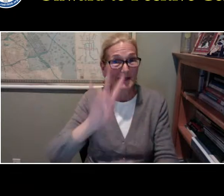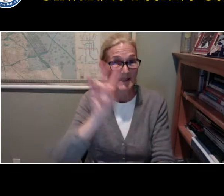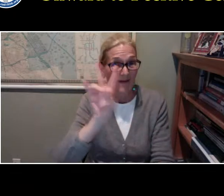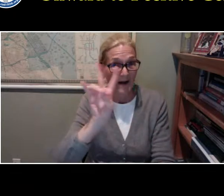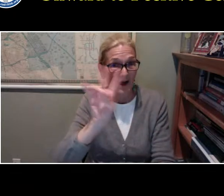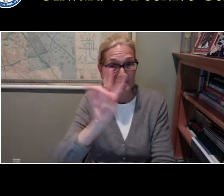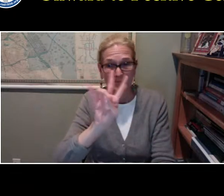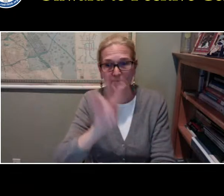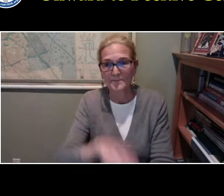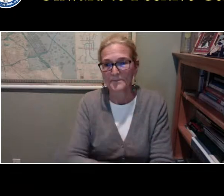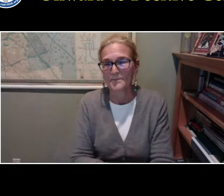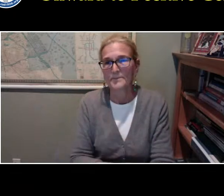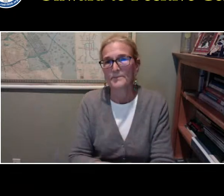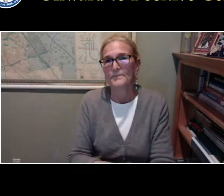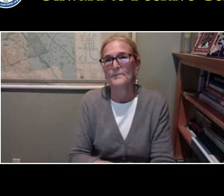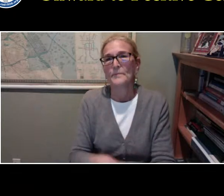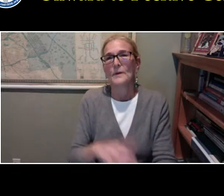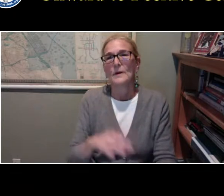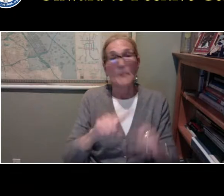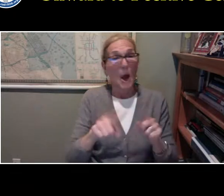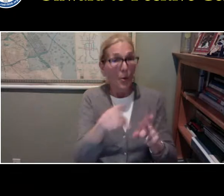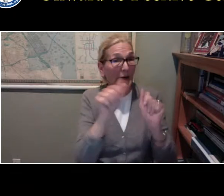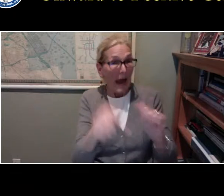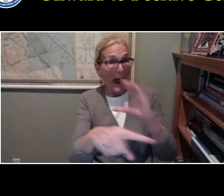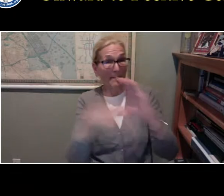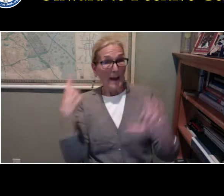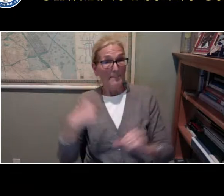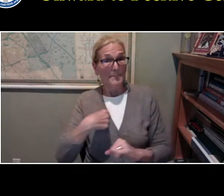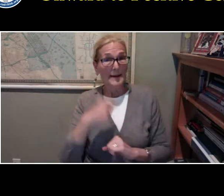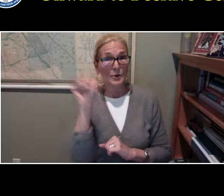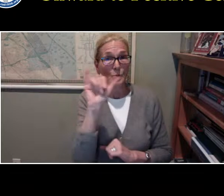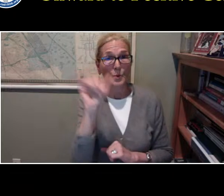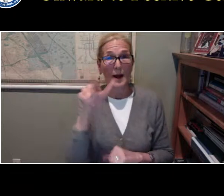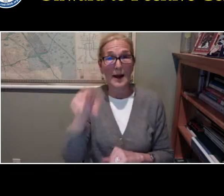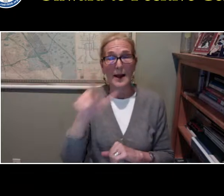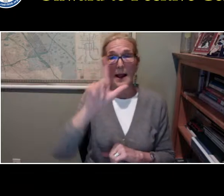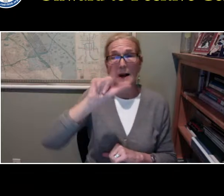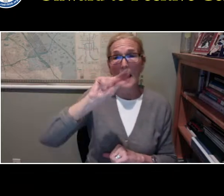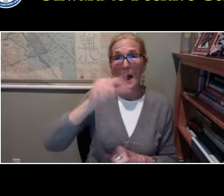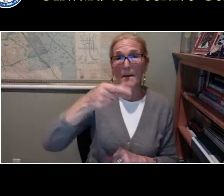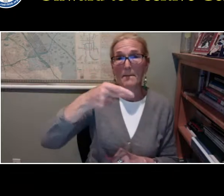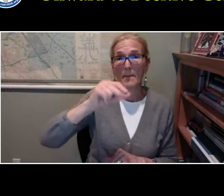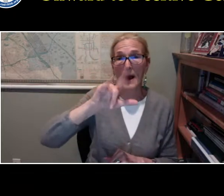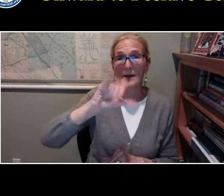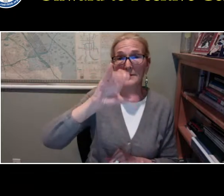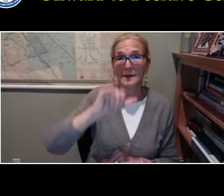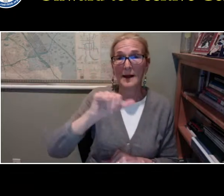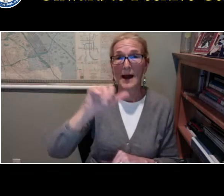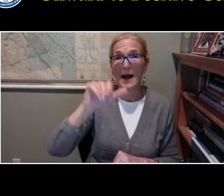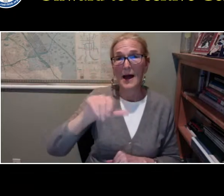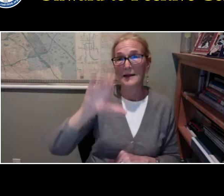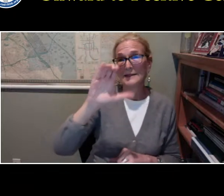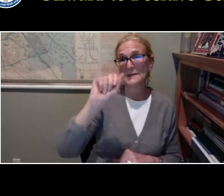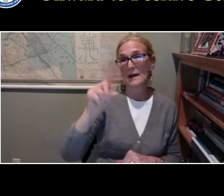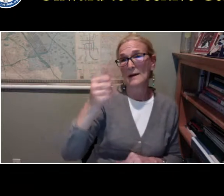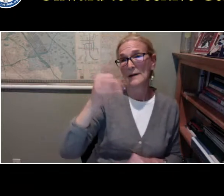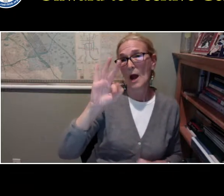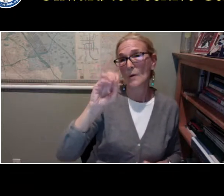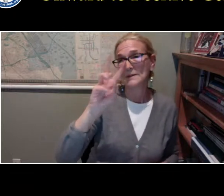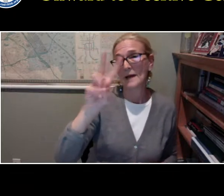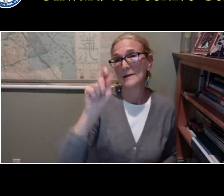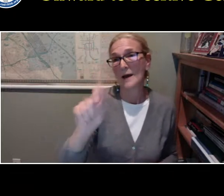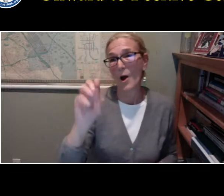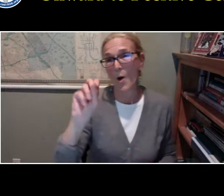and answers, obviously, this evening. We're here till 7. But if for some reason you have a question you're not able to ask